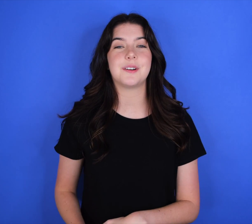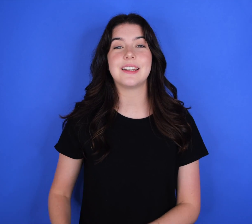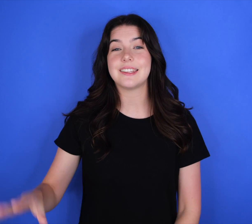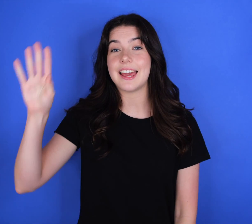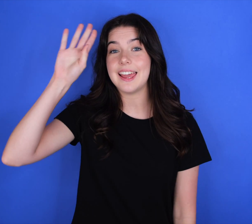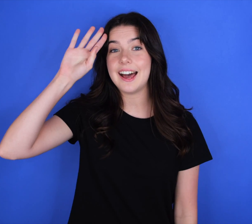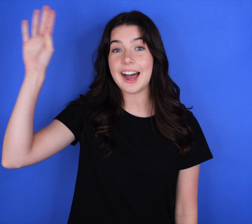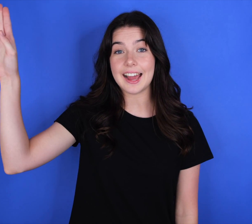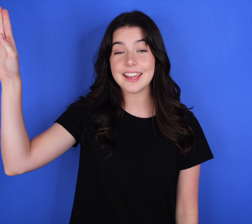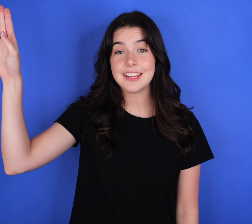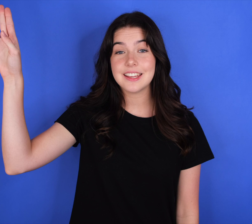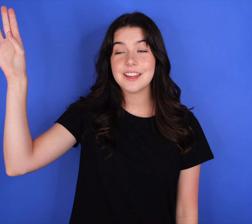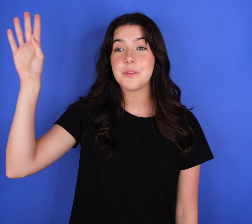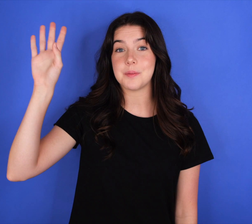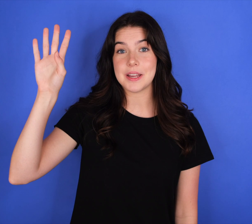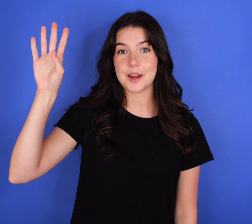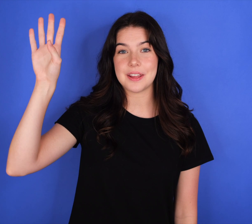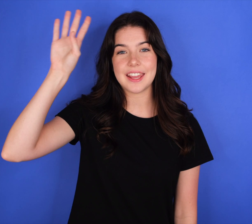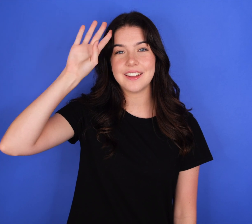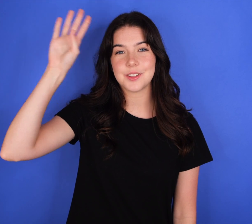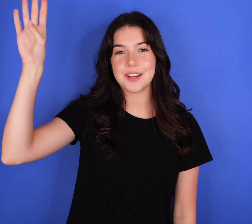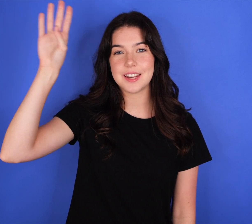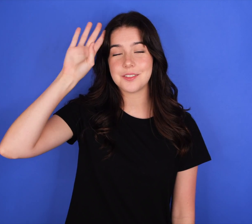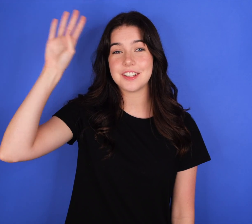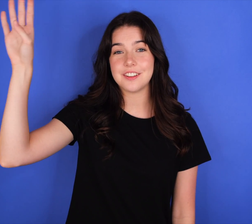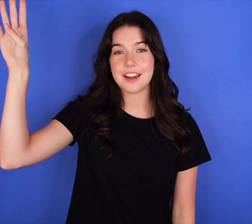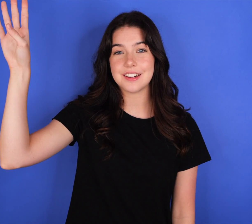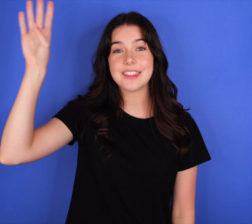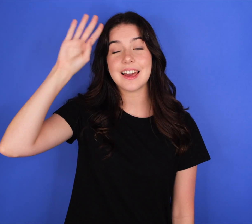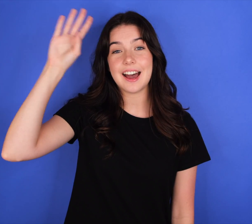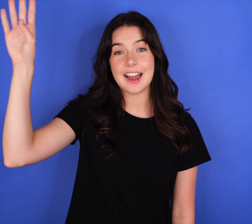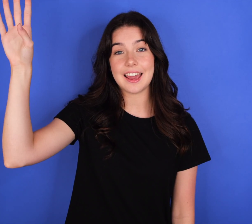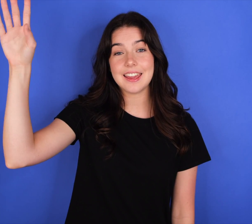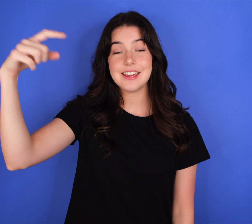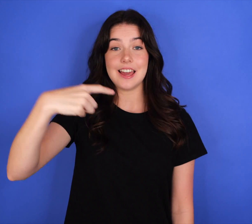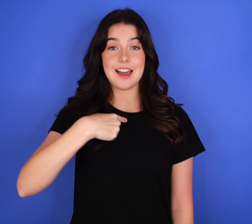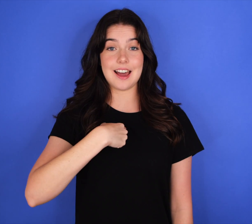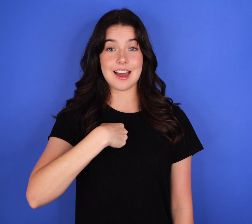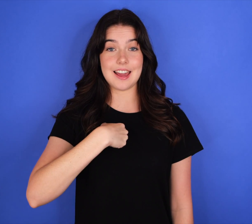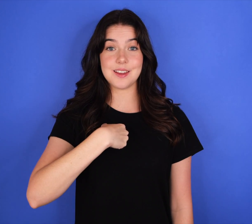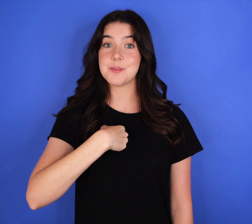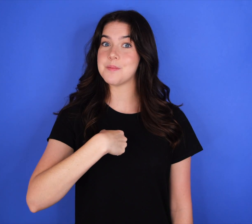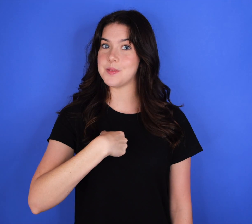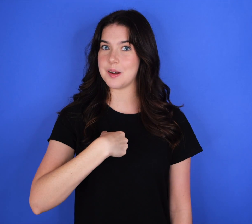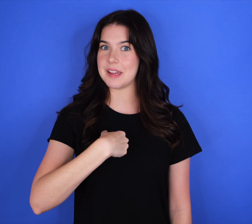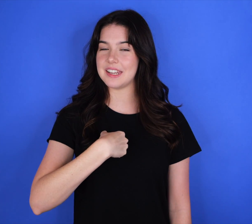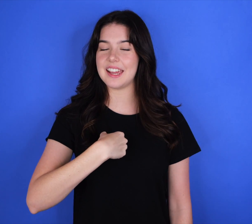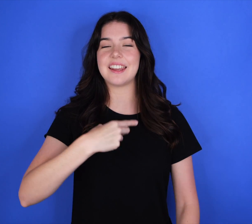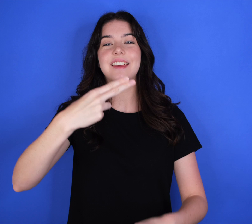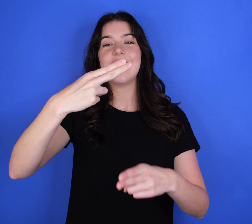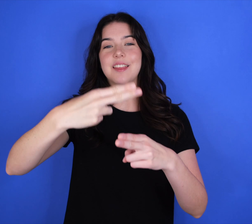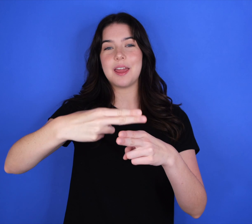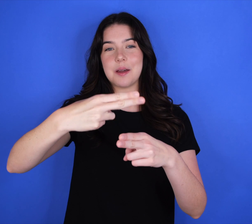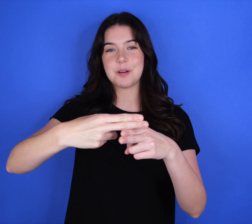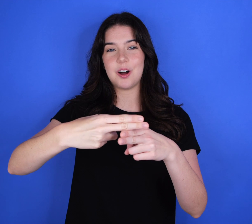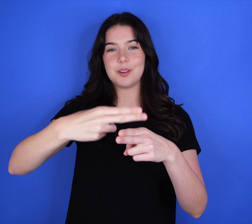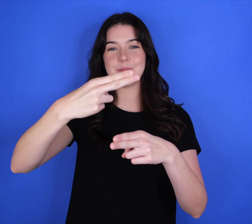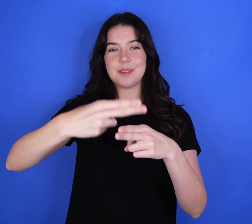going to say hi, with my dominant hand is the one that I'm going to do that with. Hi, I, dominant hand again, and then am called. Am